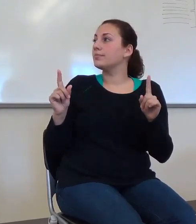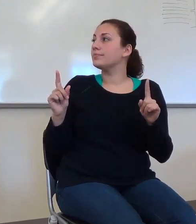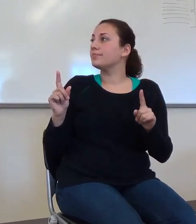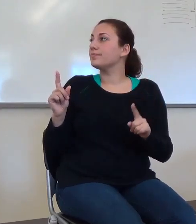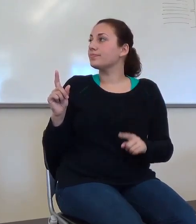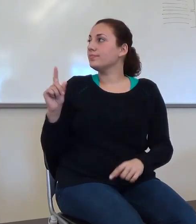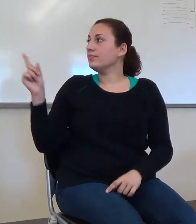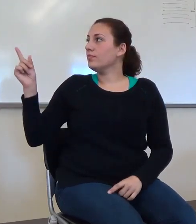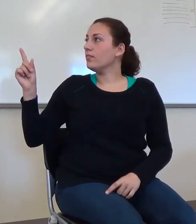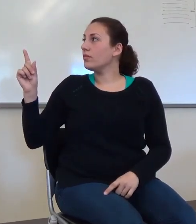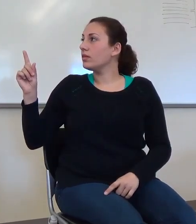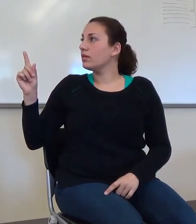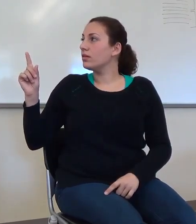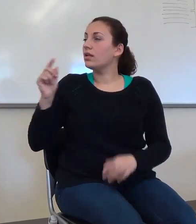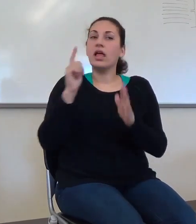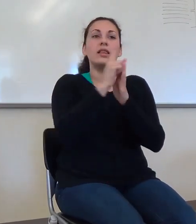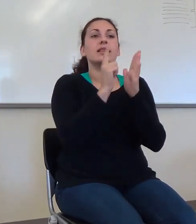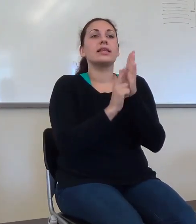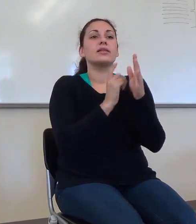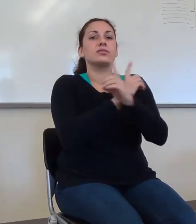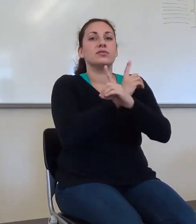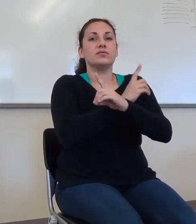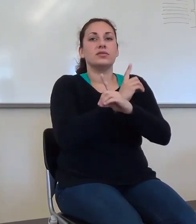defense. It also